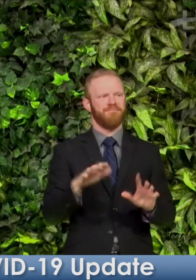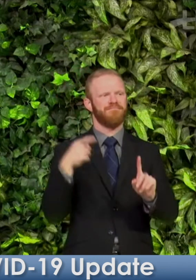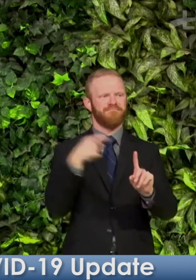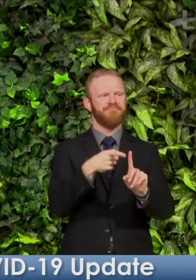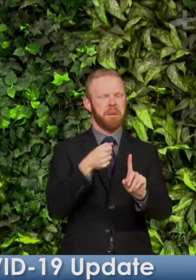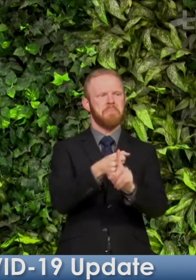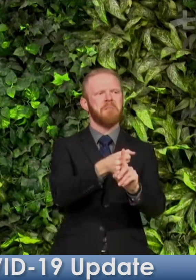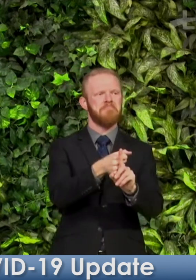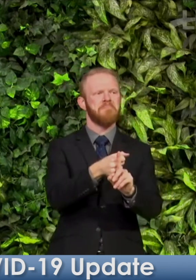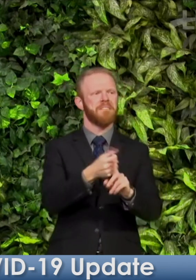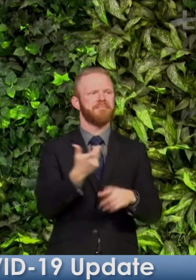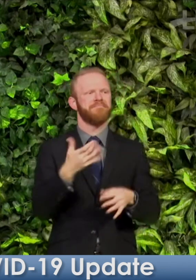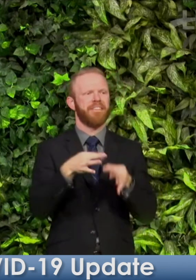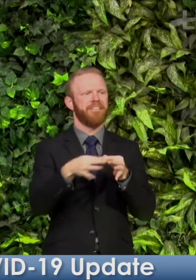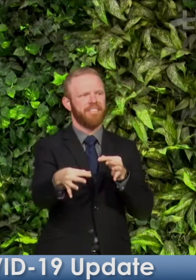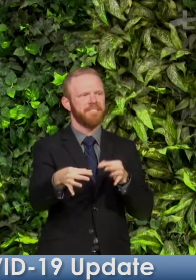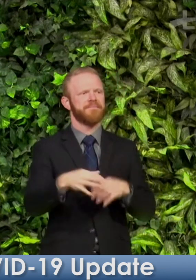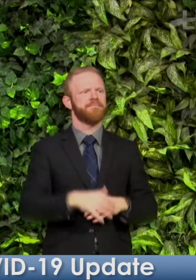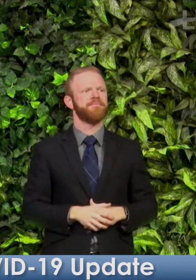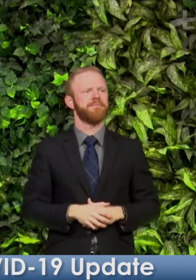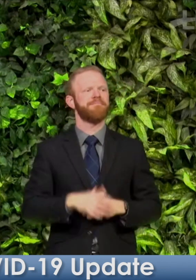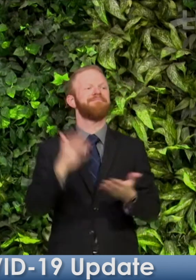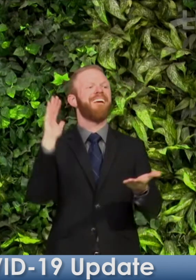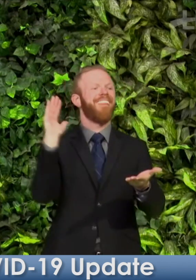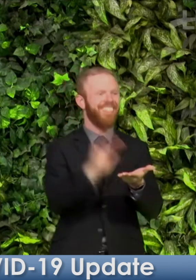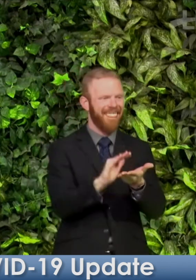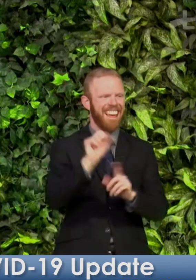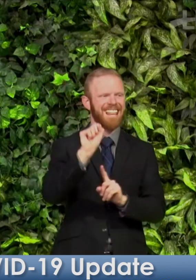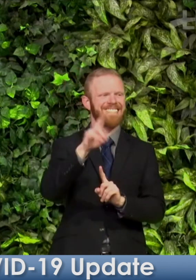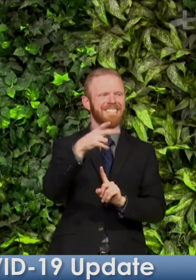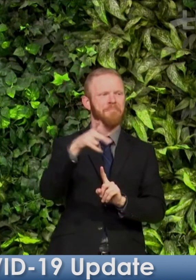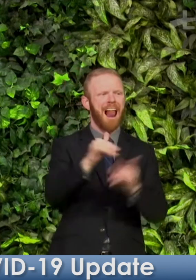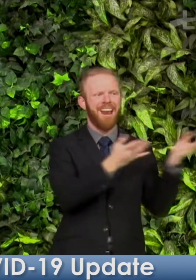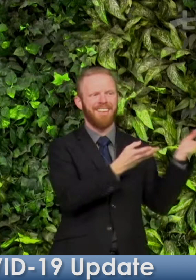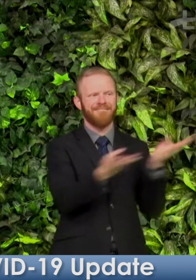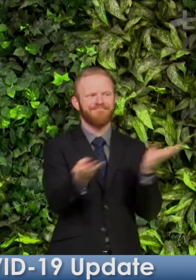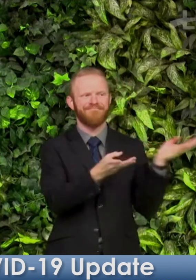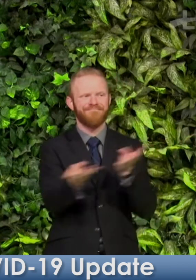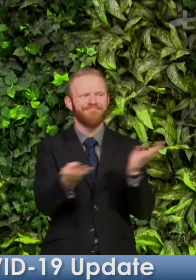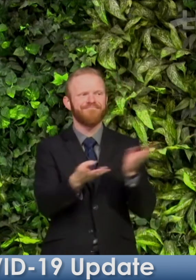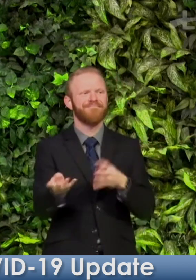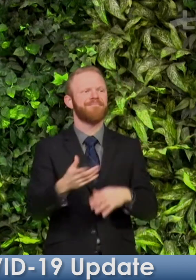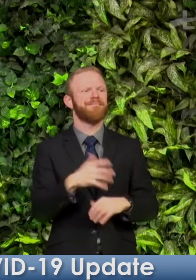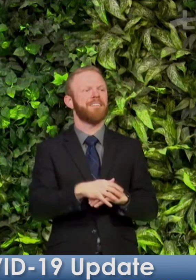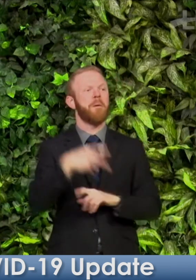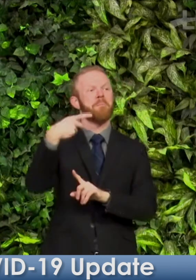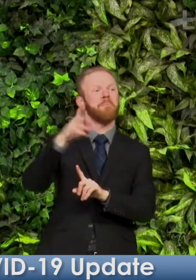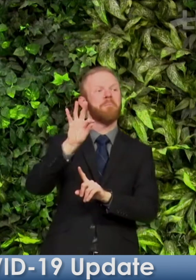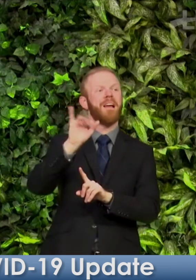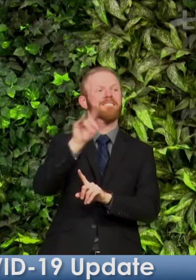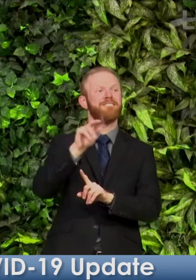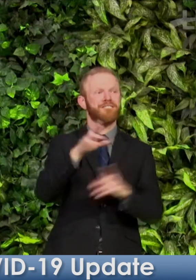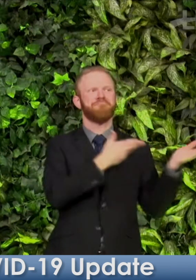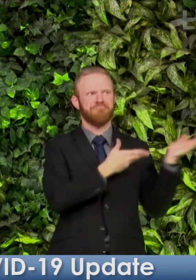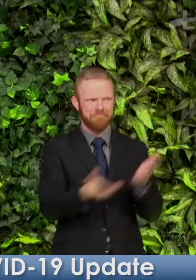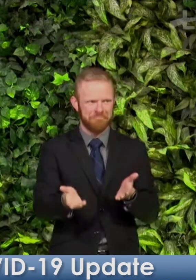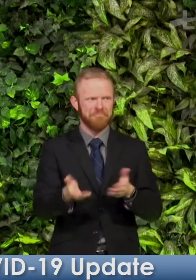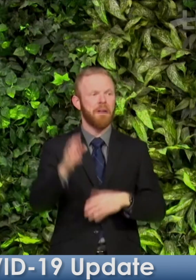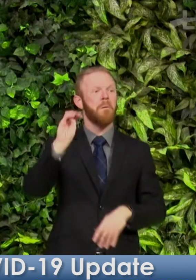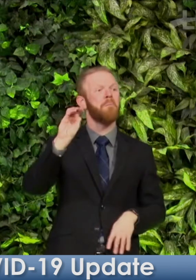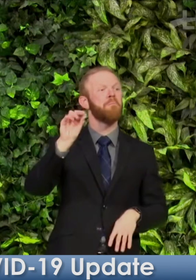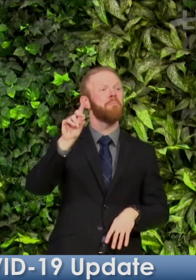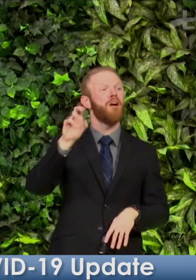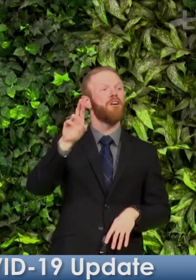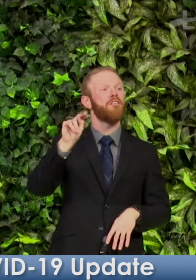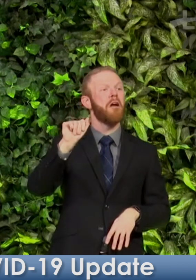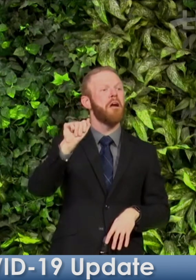country. Pfizer was able to get through most of their vaccines. Moderna was a little bit more delayed. We'll make up for that, but there